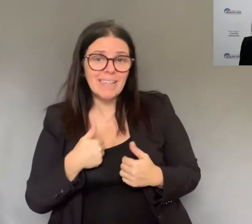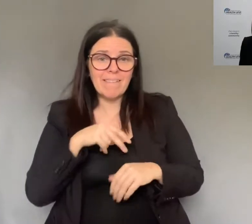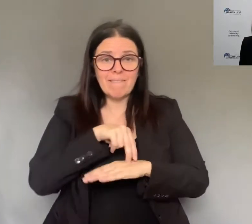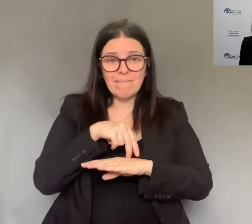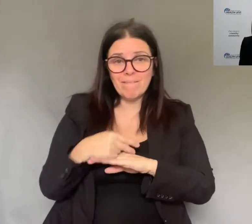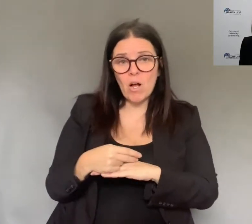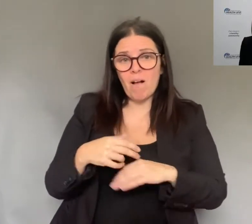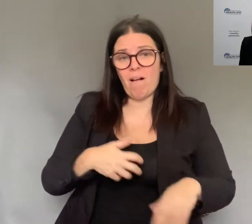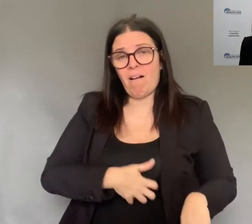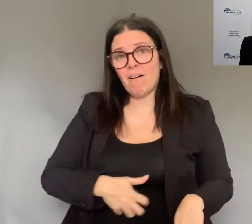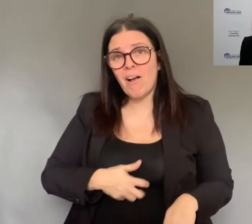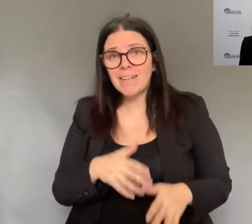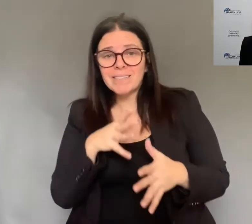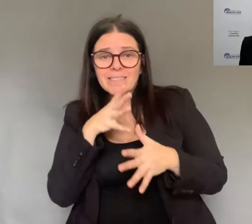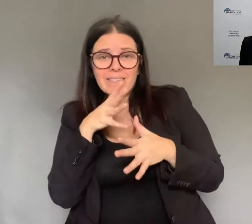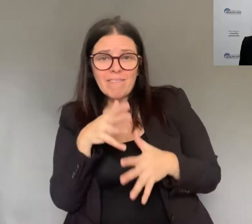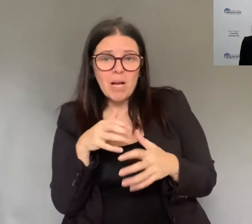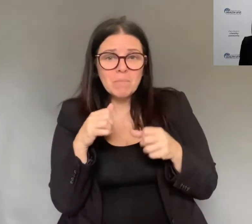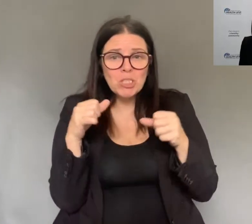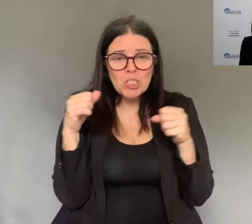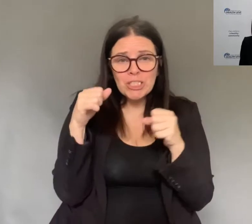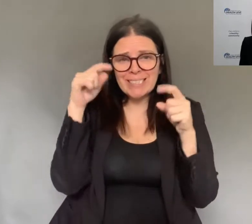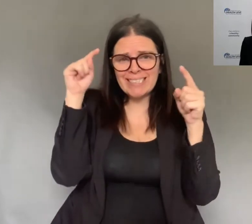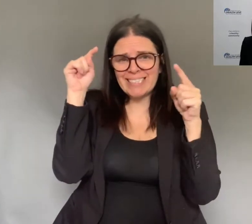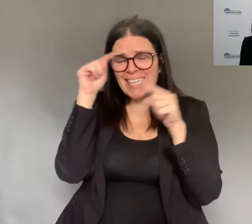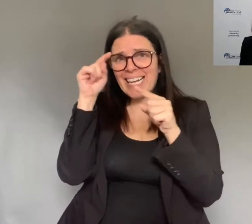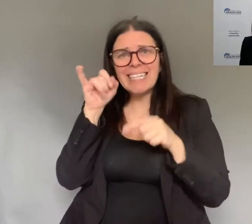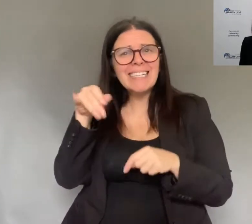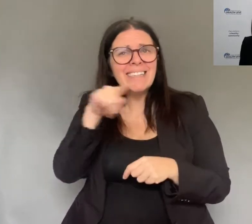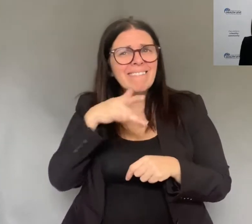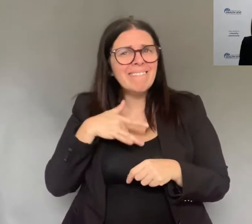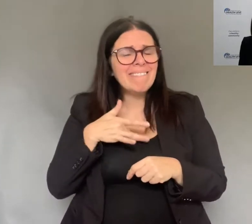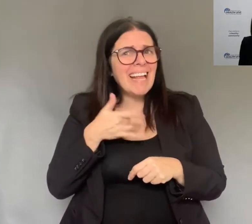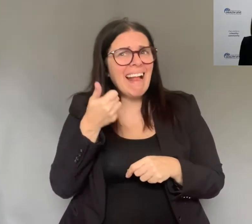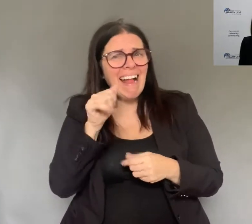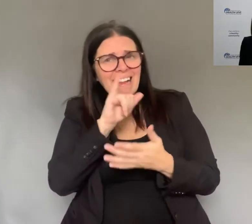or a virtual medical assessment, please visit